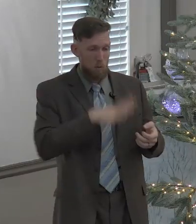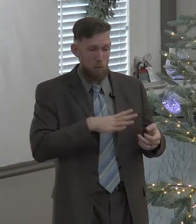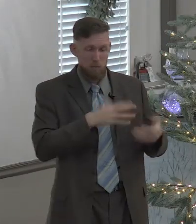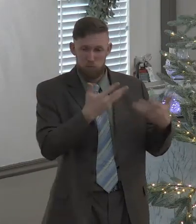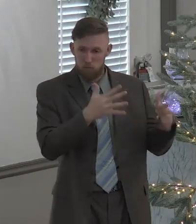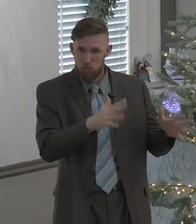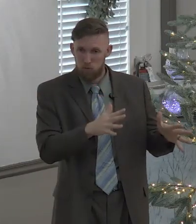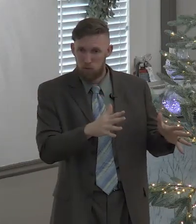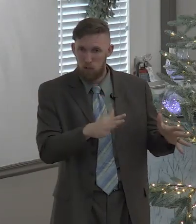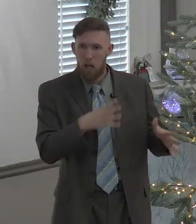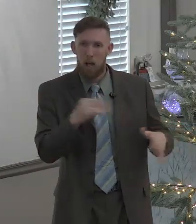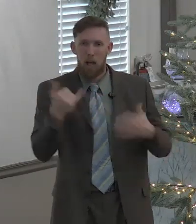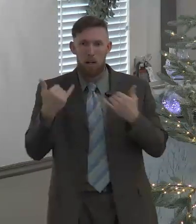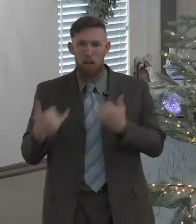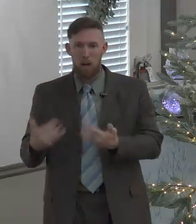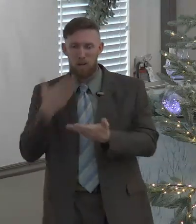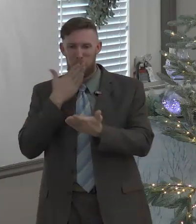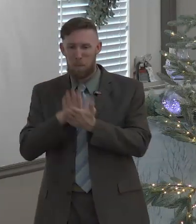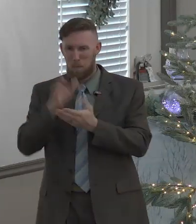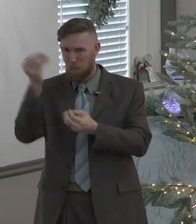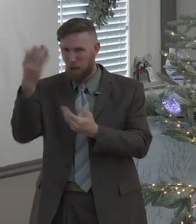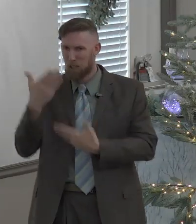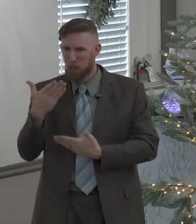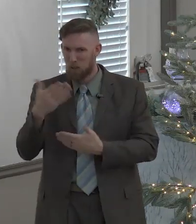So Jesus finished up with this woman,